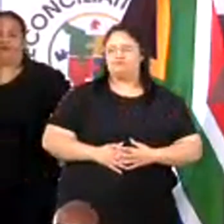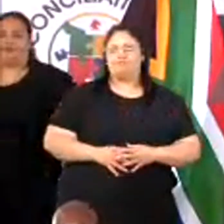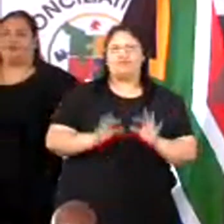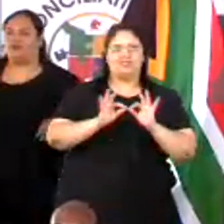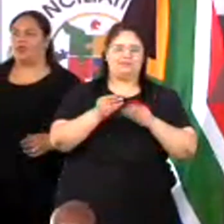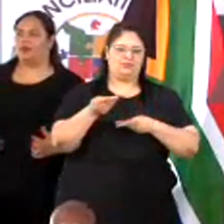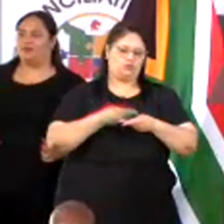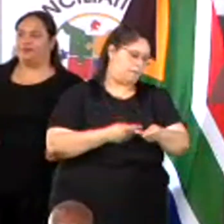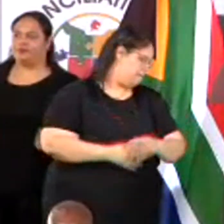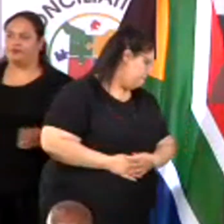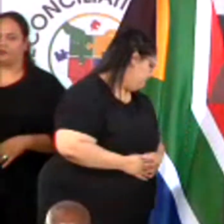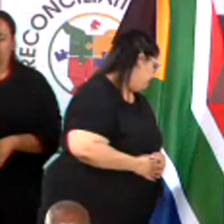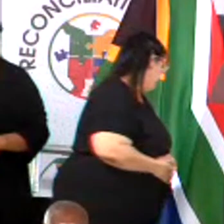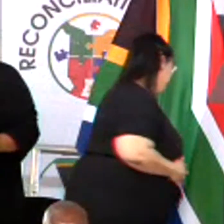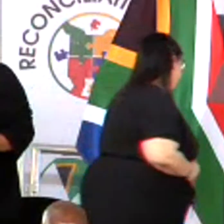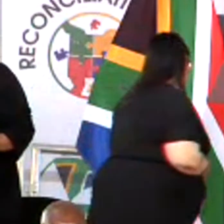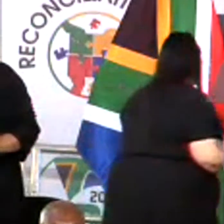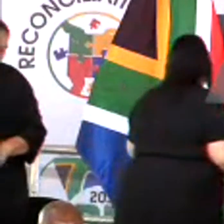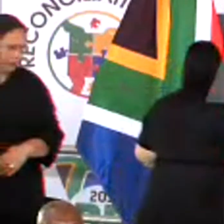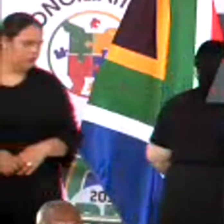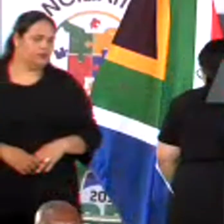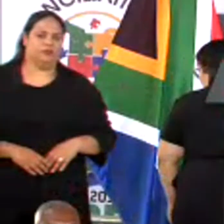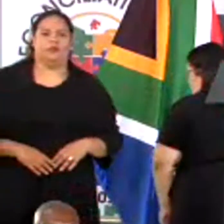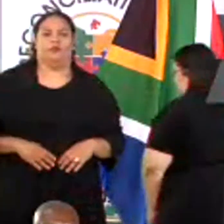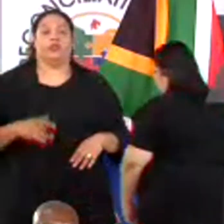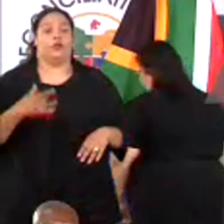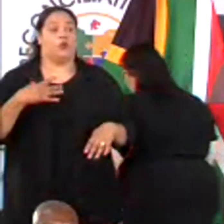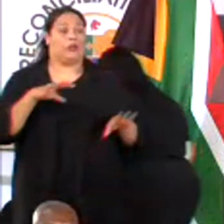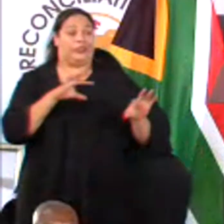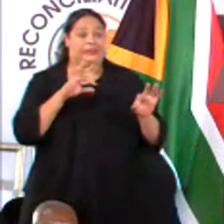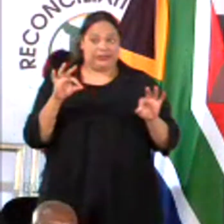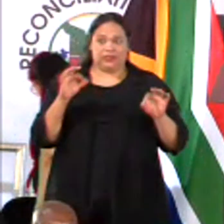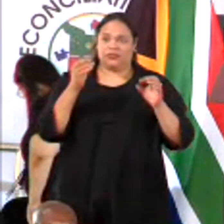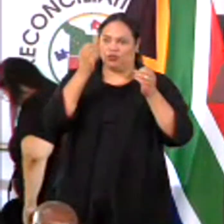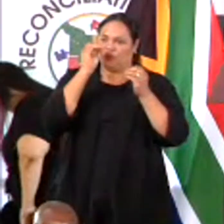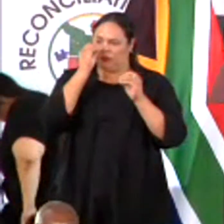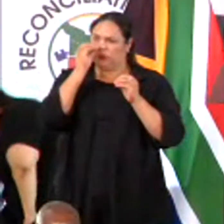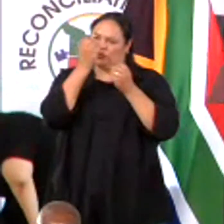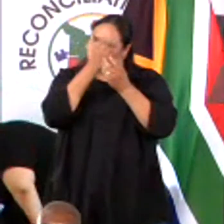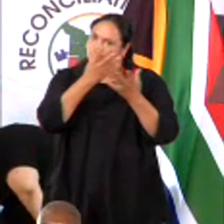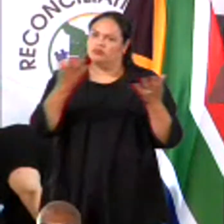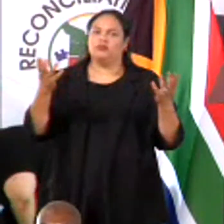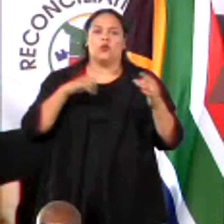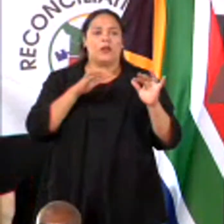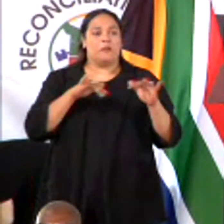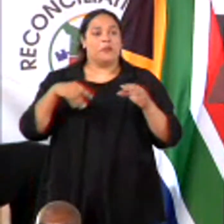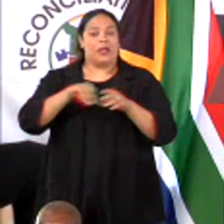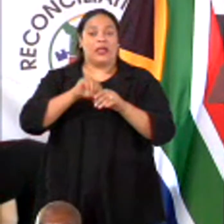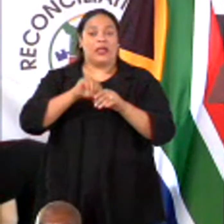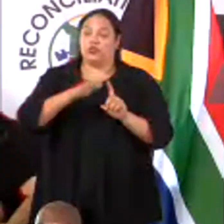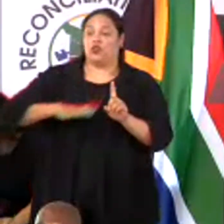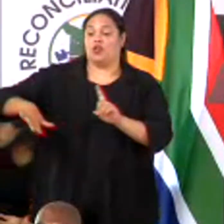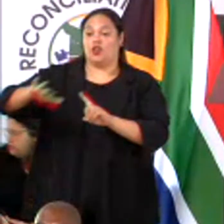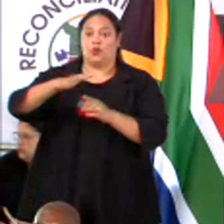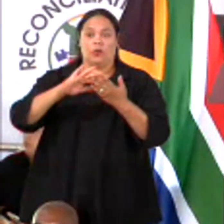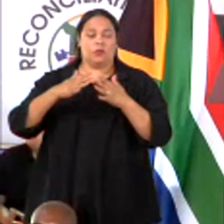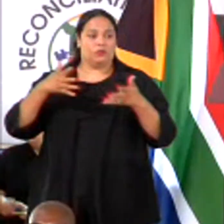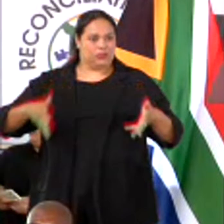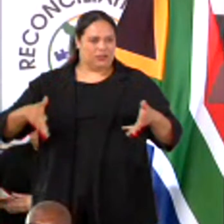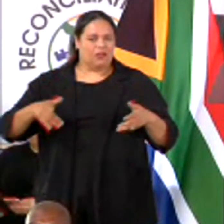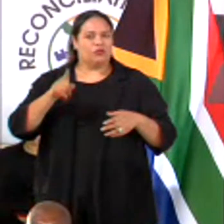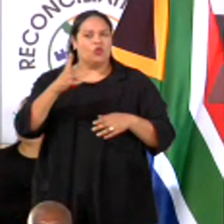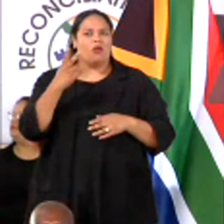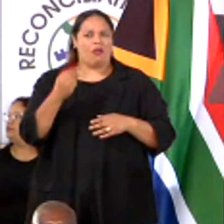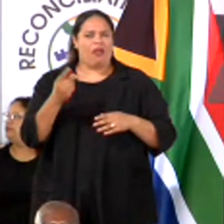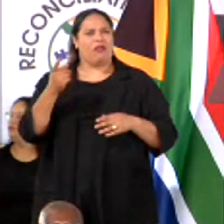So we would like this to spread so that people in this area have